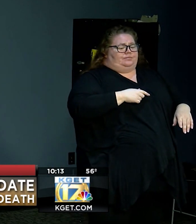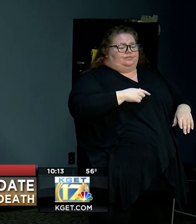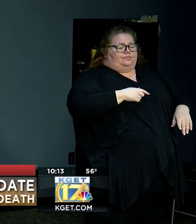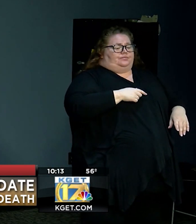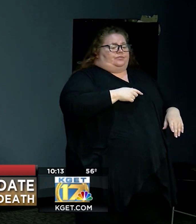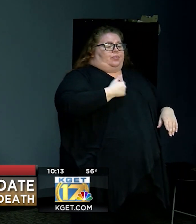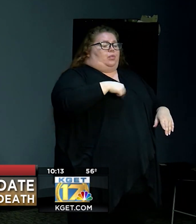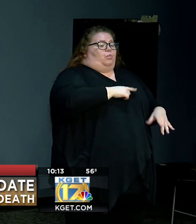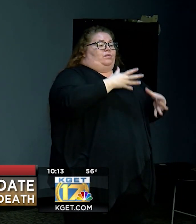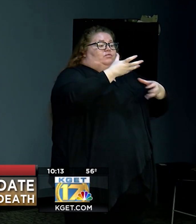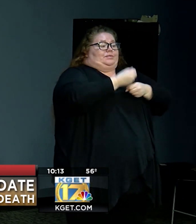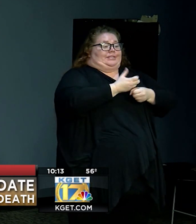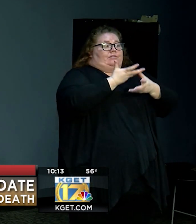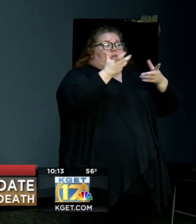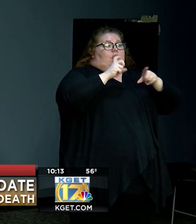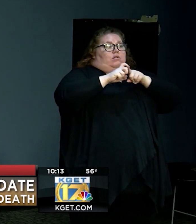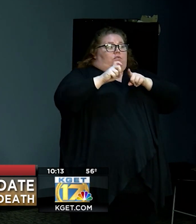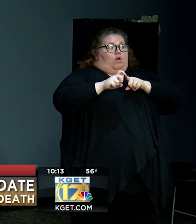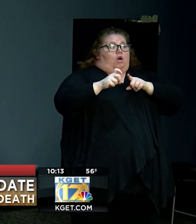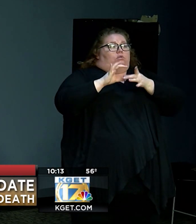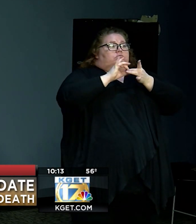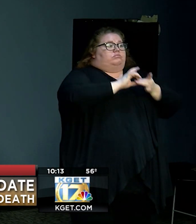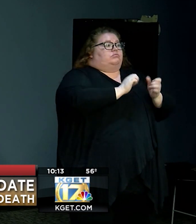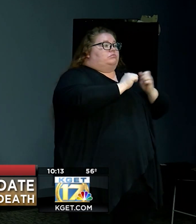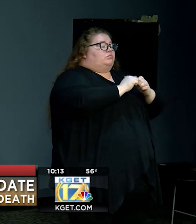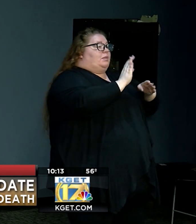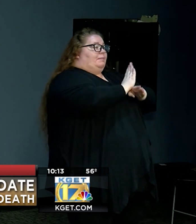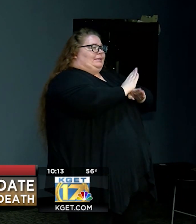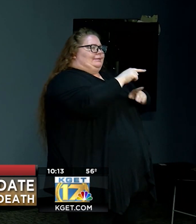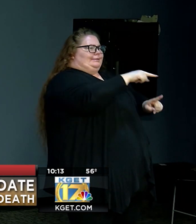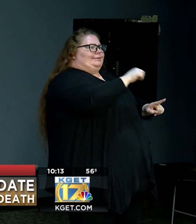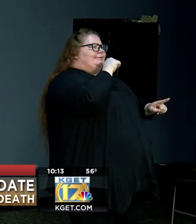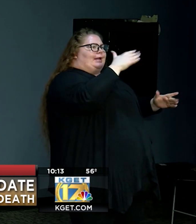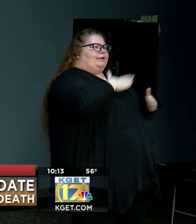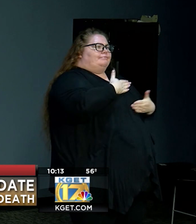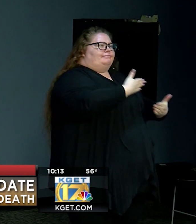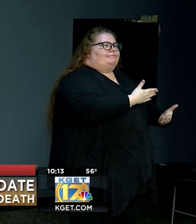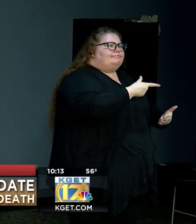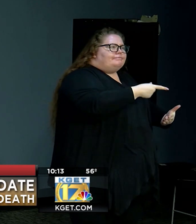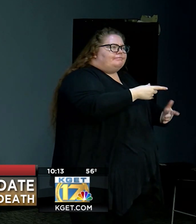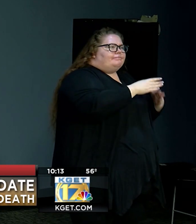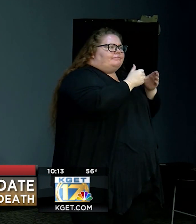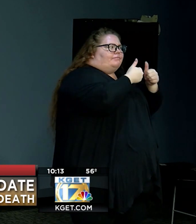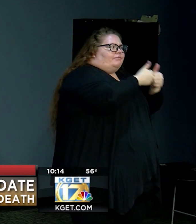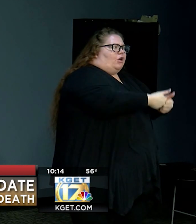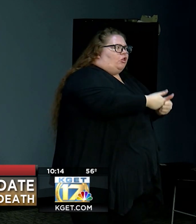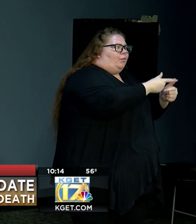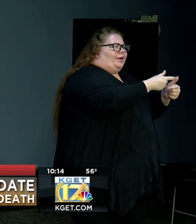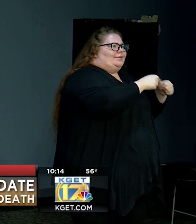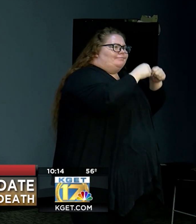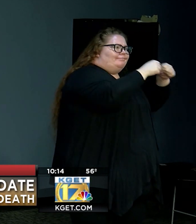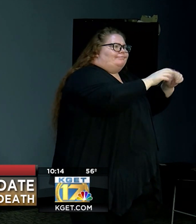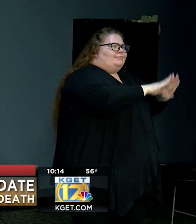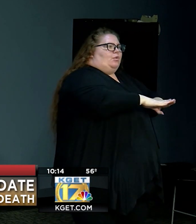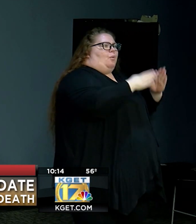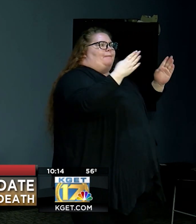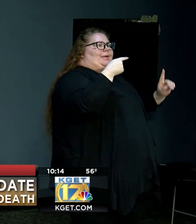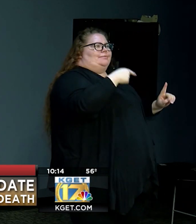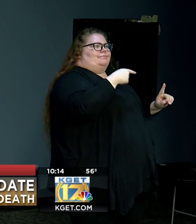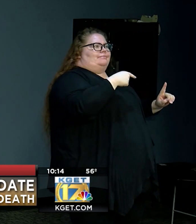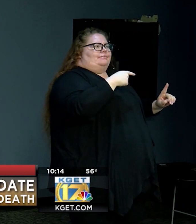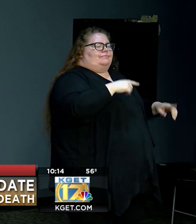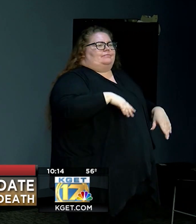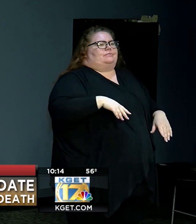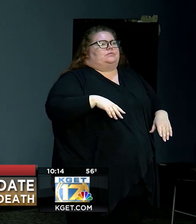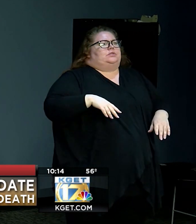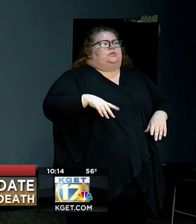a lot of calls about businesses that have not been complying, businesses that have remained open. Of course, the far majority have